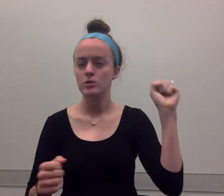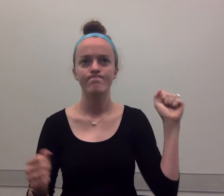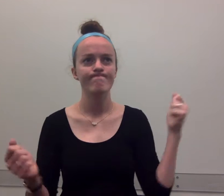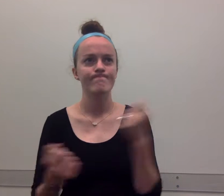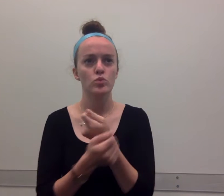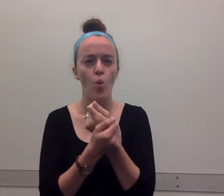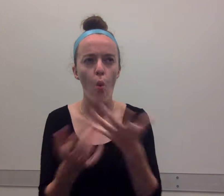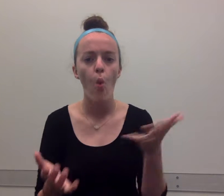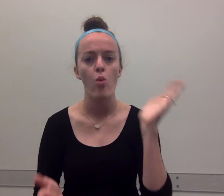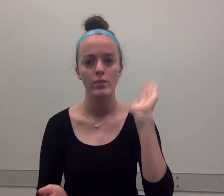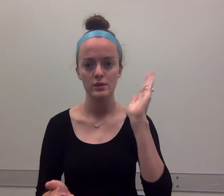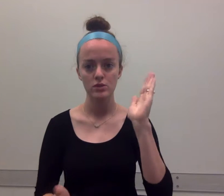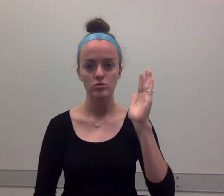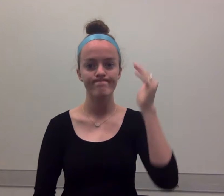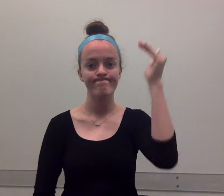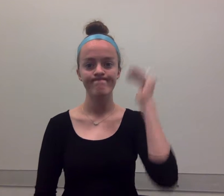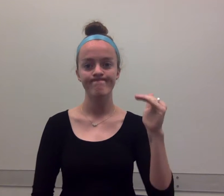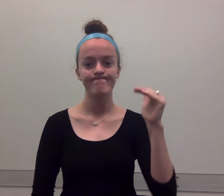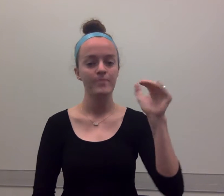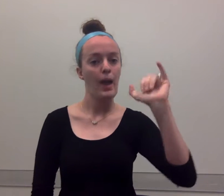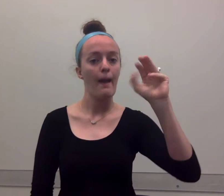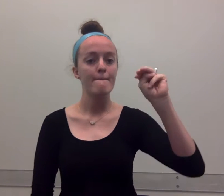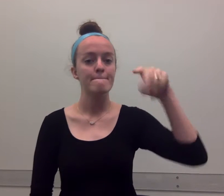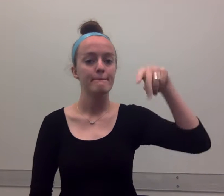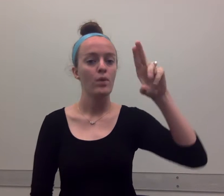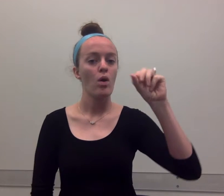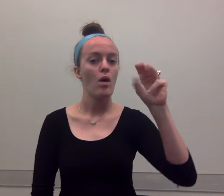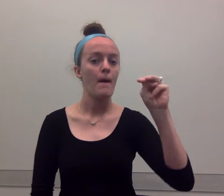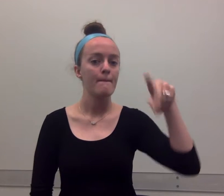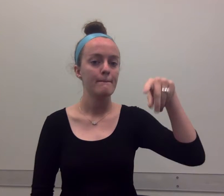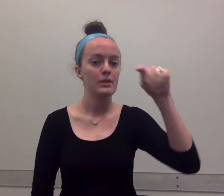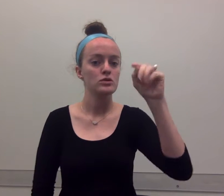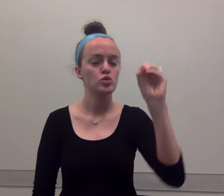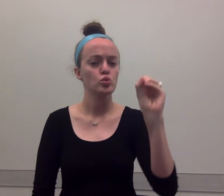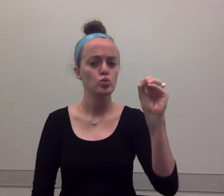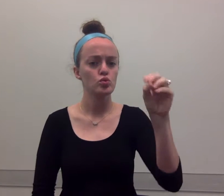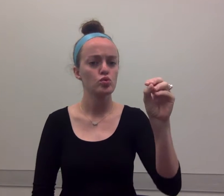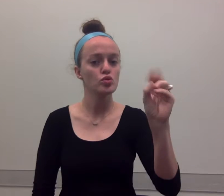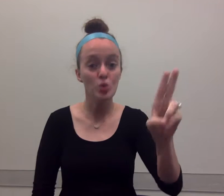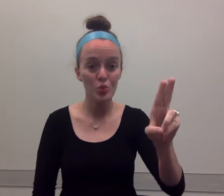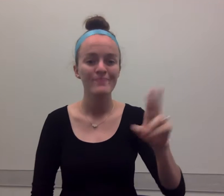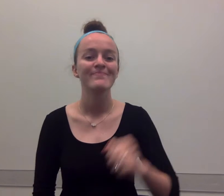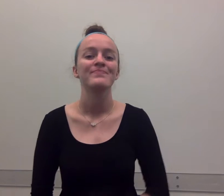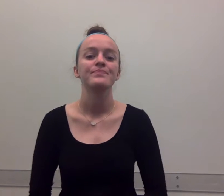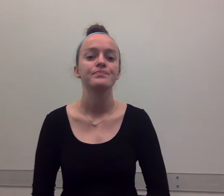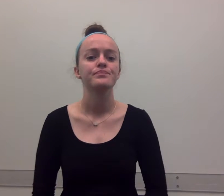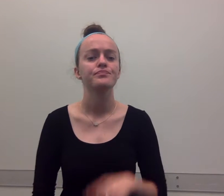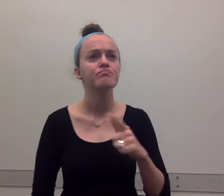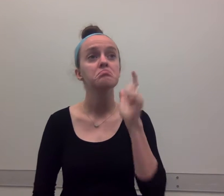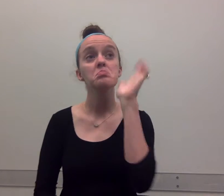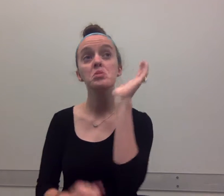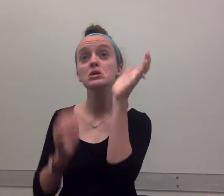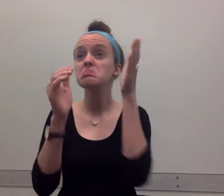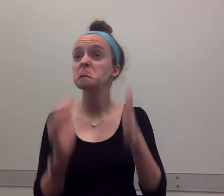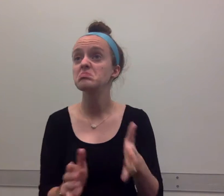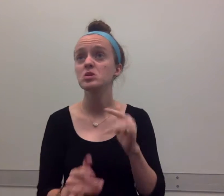Third, impromptu. Impromptu is just where the speaker just spouts out random